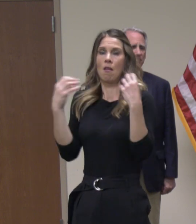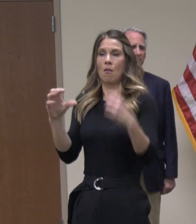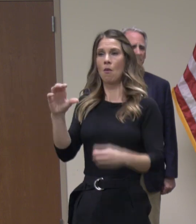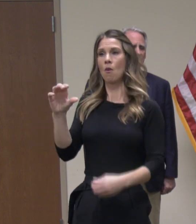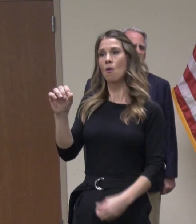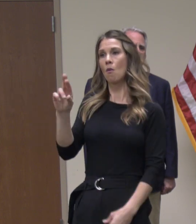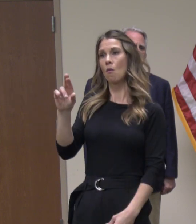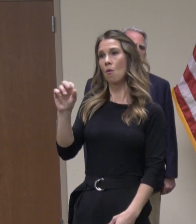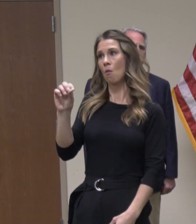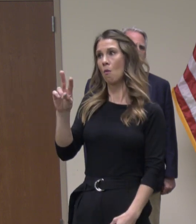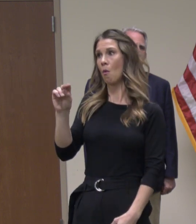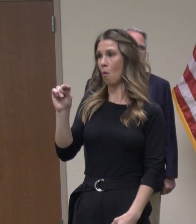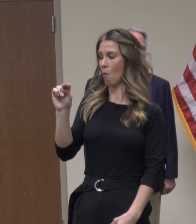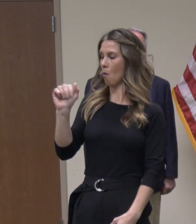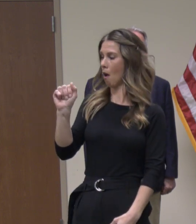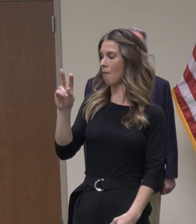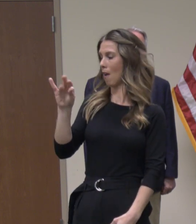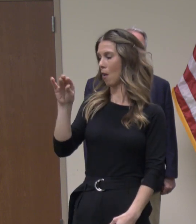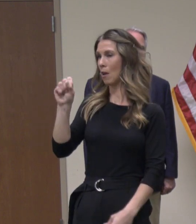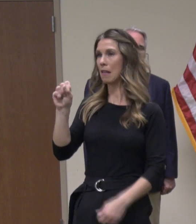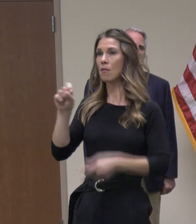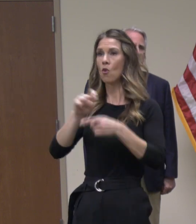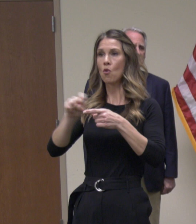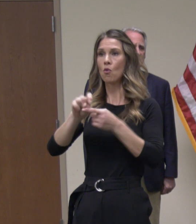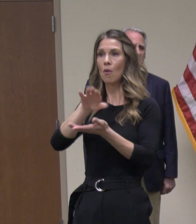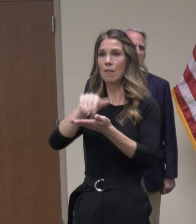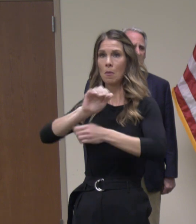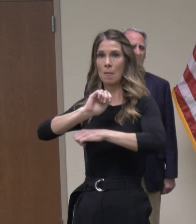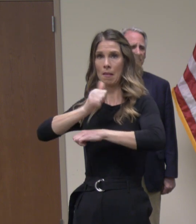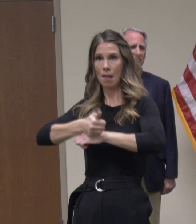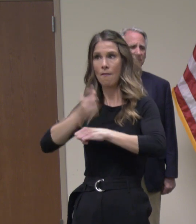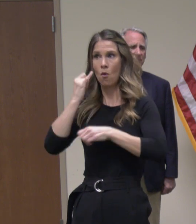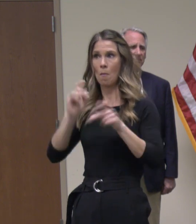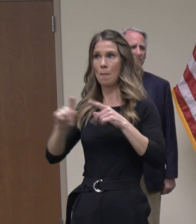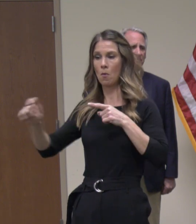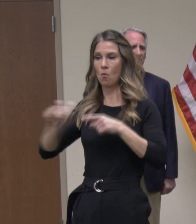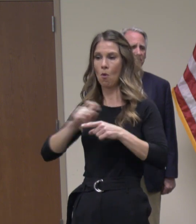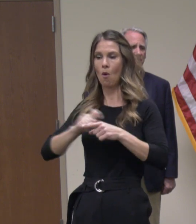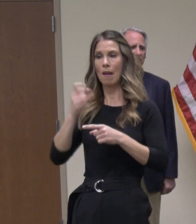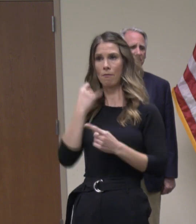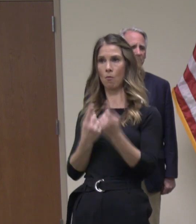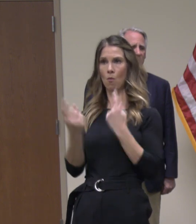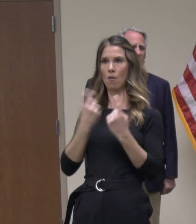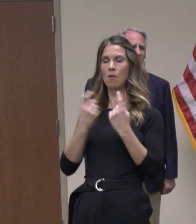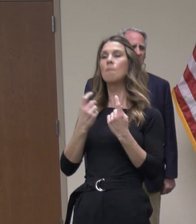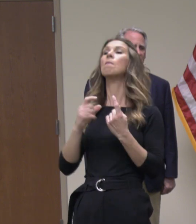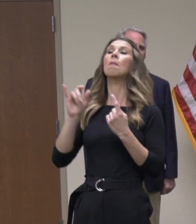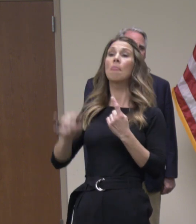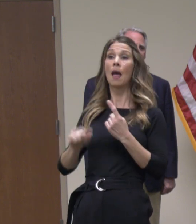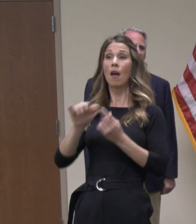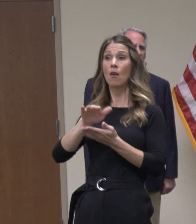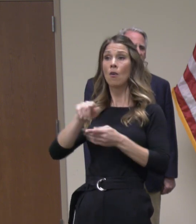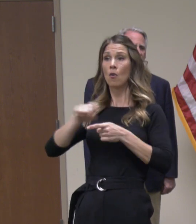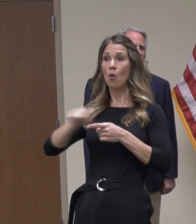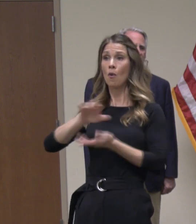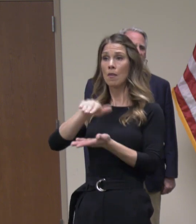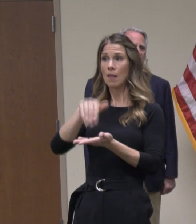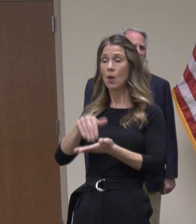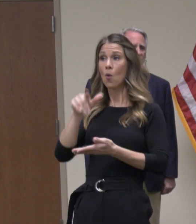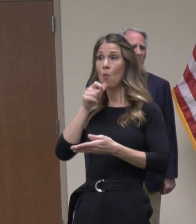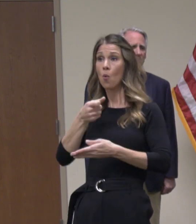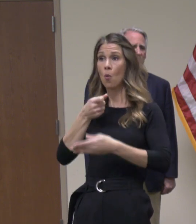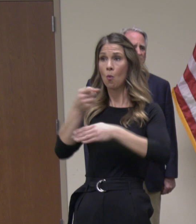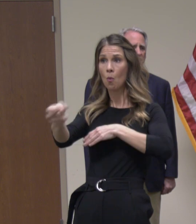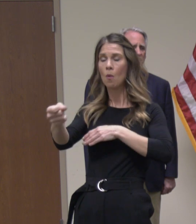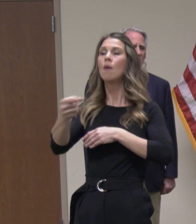coronavirus call center will be set up for residents to call with questions about the virus. This call center will be staffed by our public health